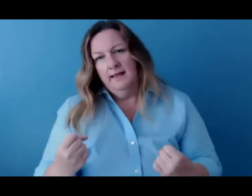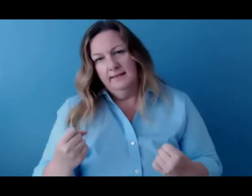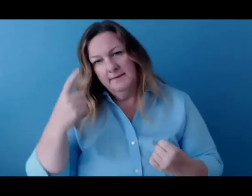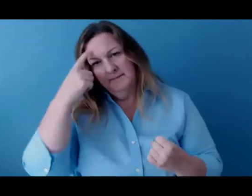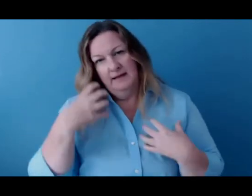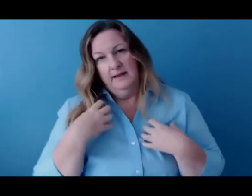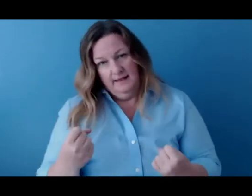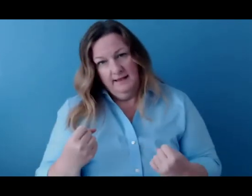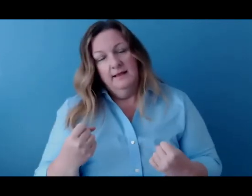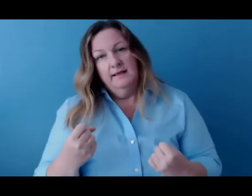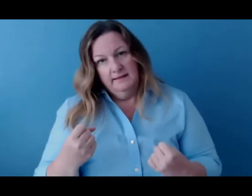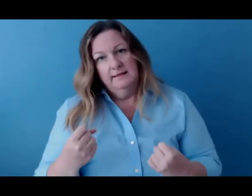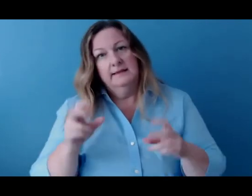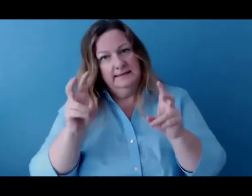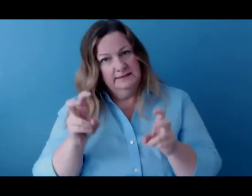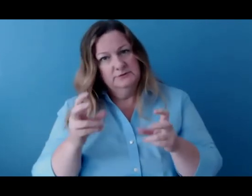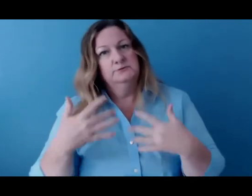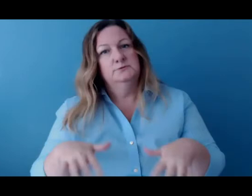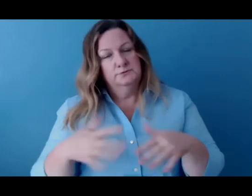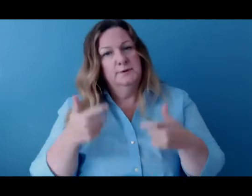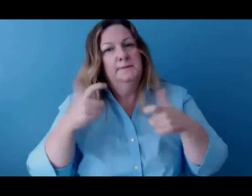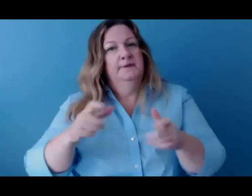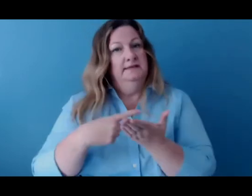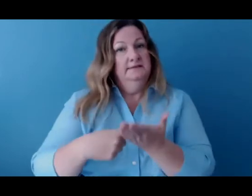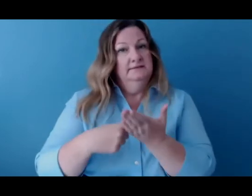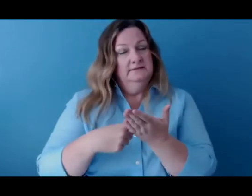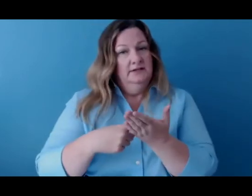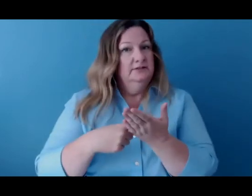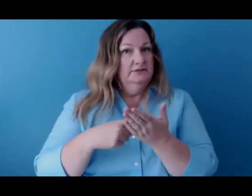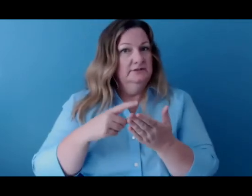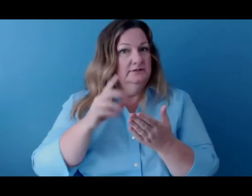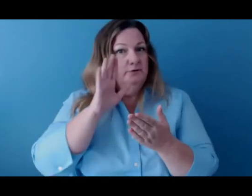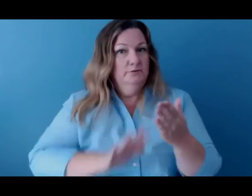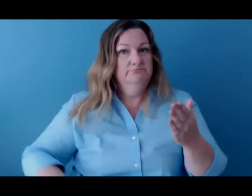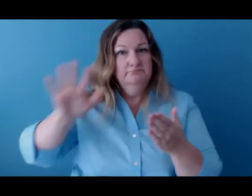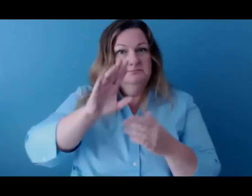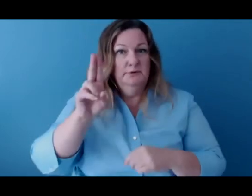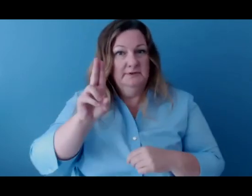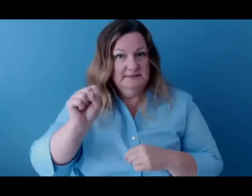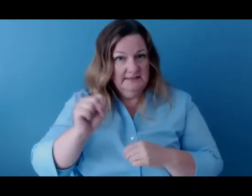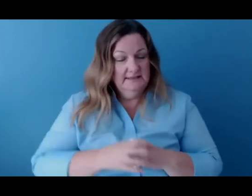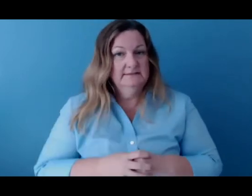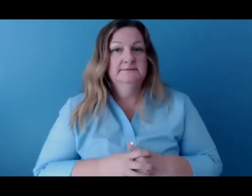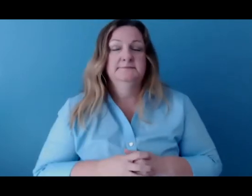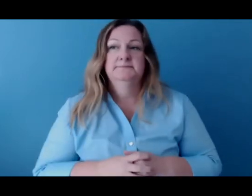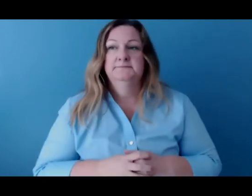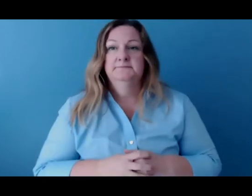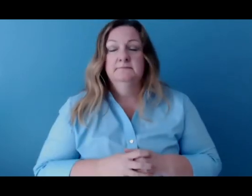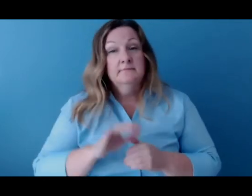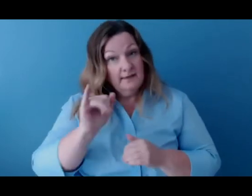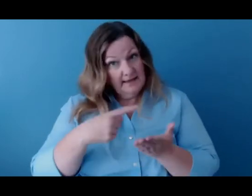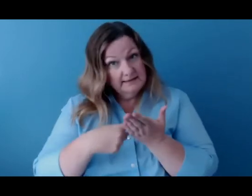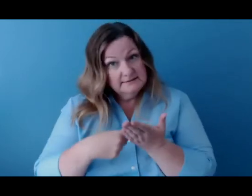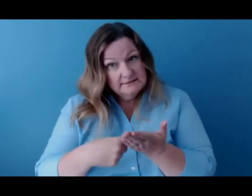health issues are a big topic of discussion nationally, and it's a conversation when it comes